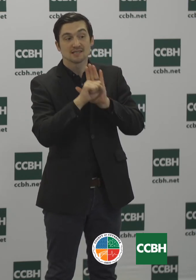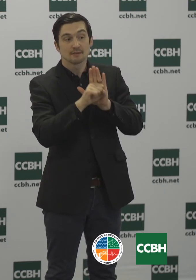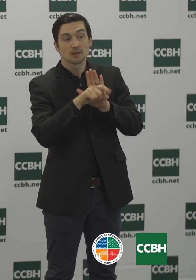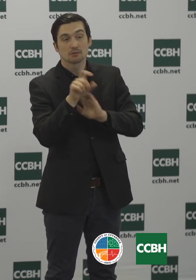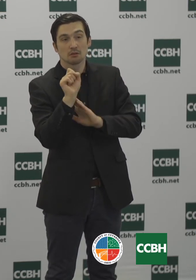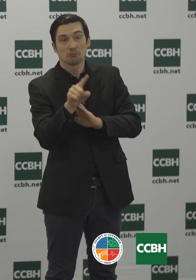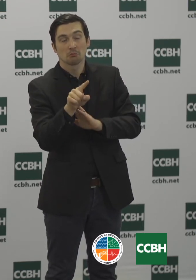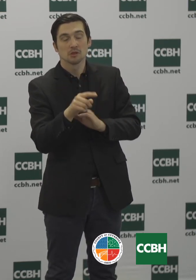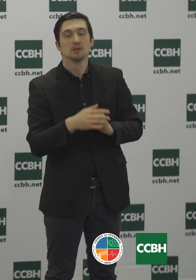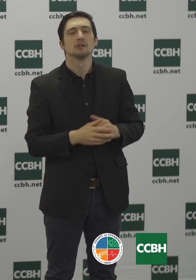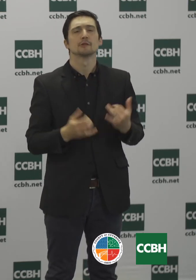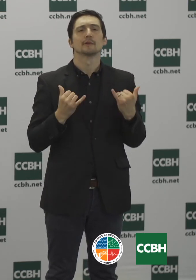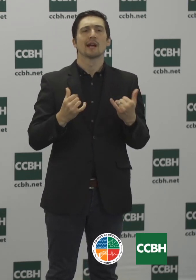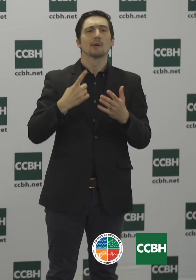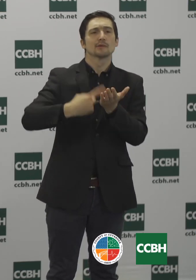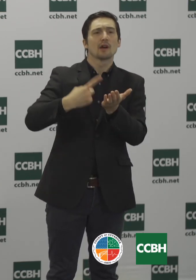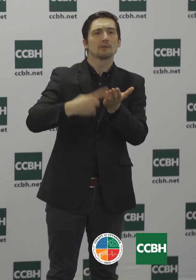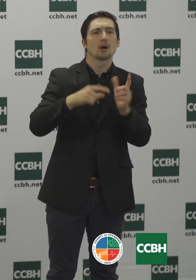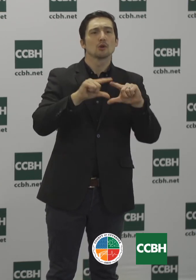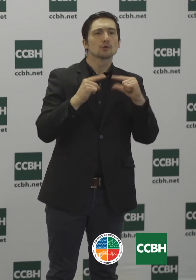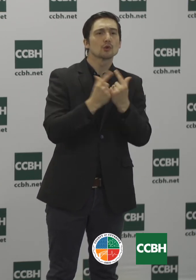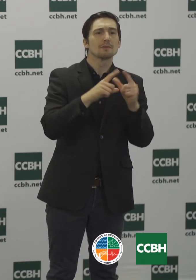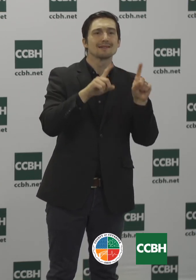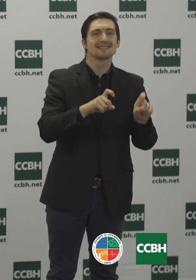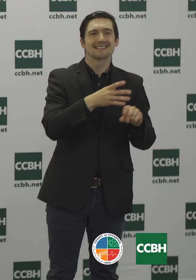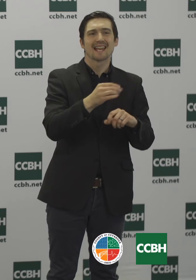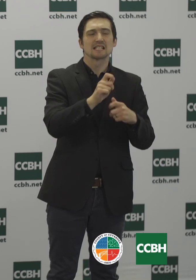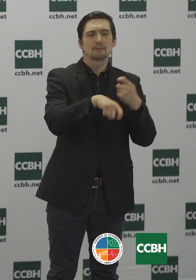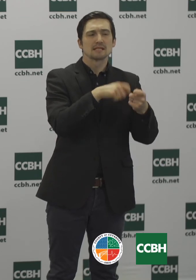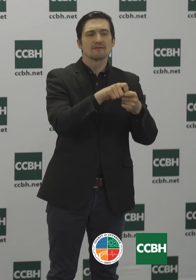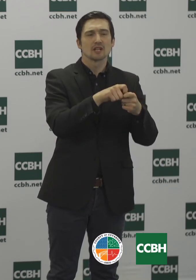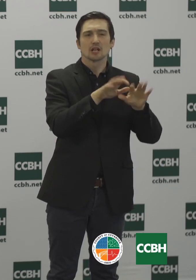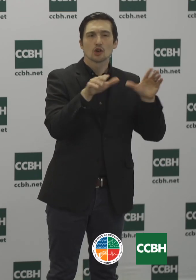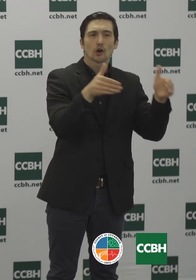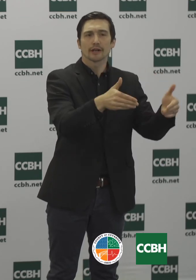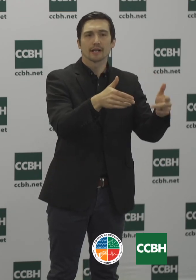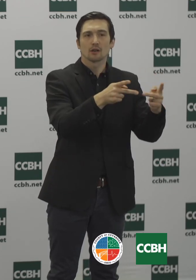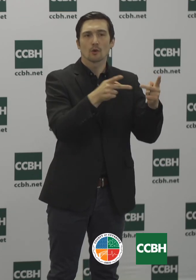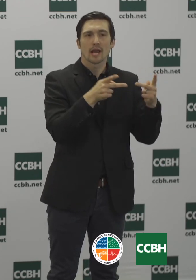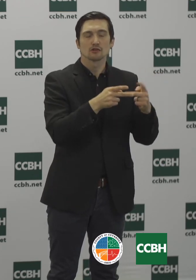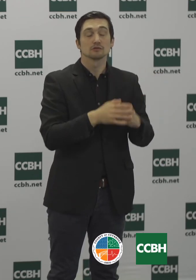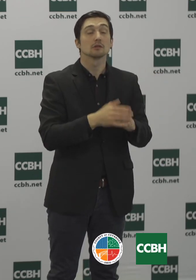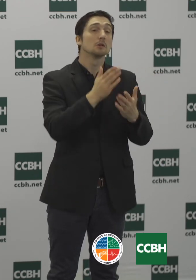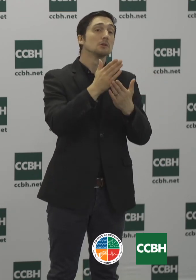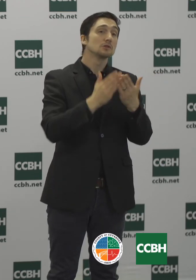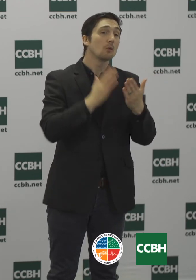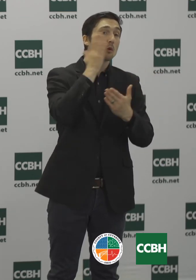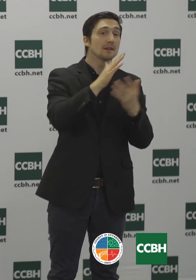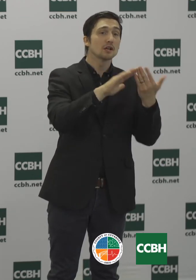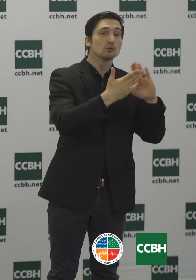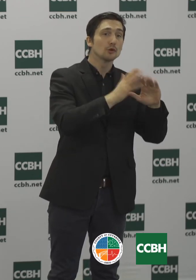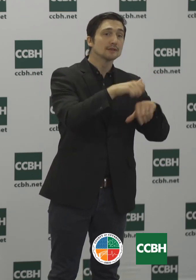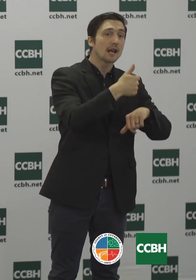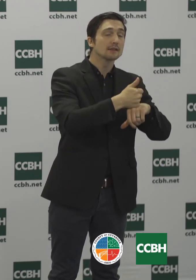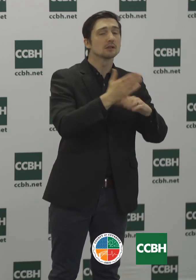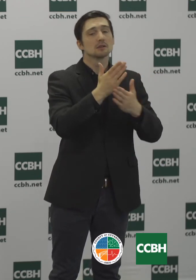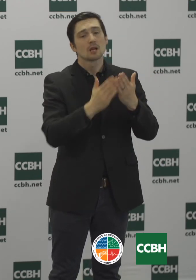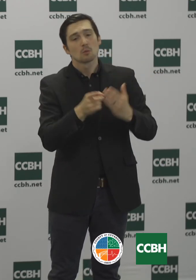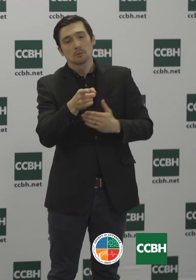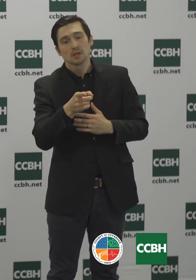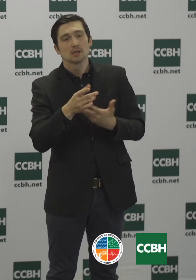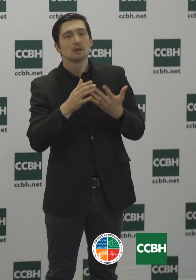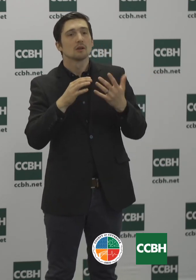talking about group testing in particular targeted locations. Some of those will be community settings, others will